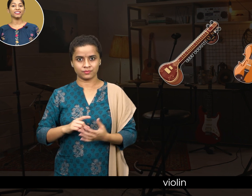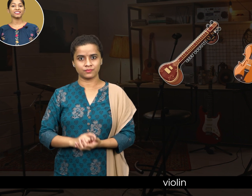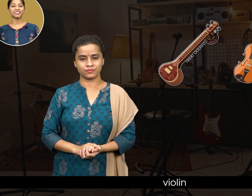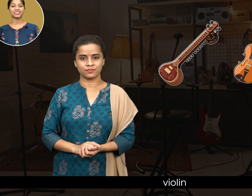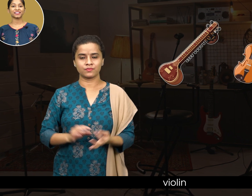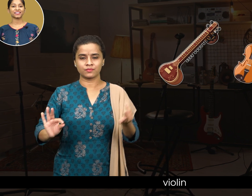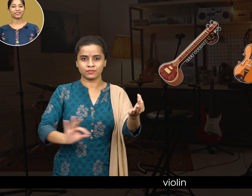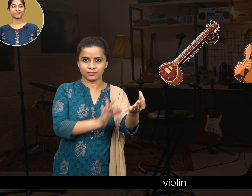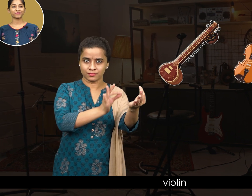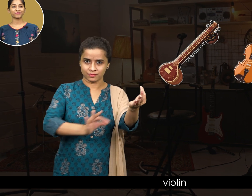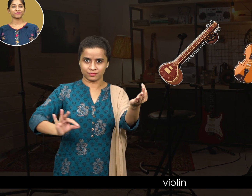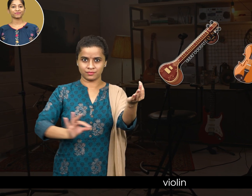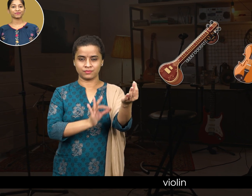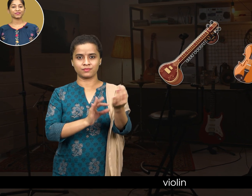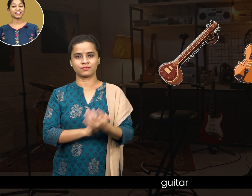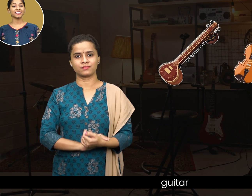violin,